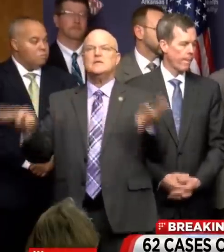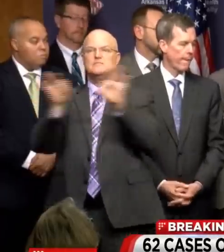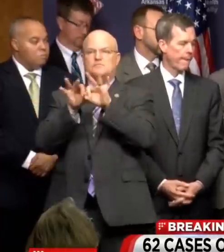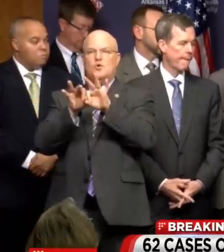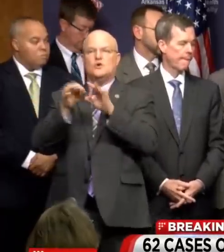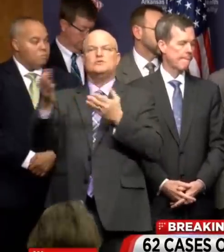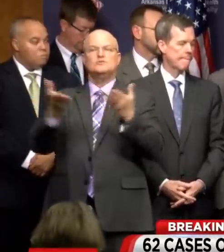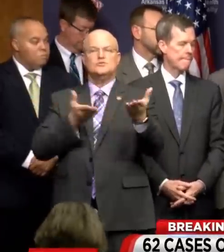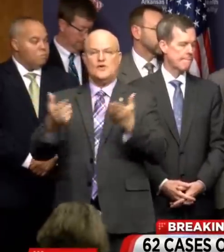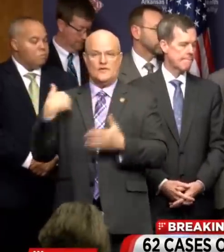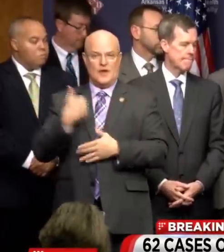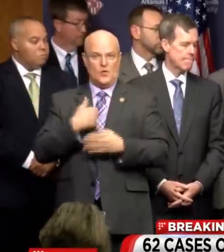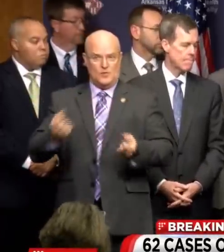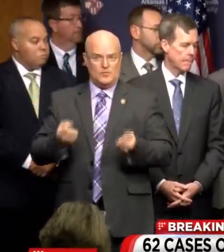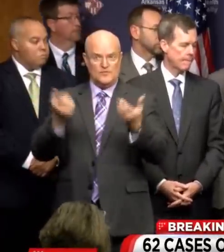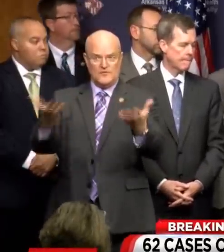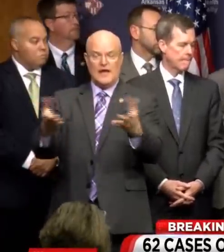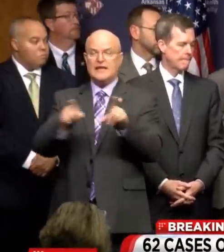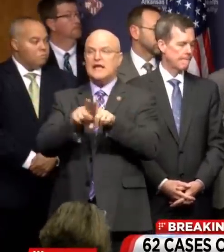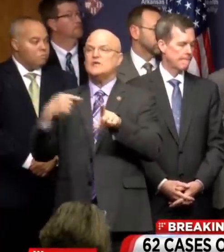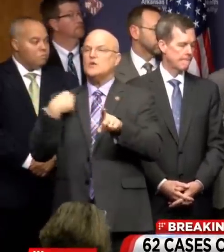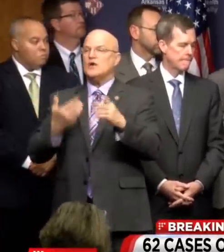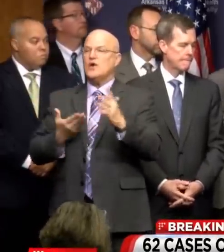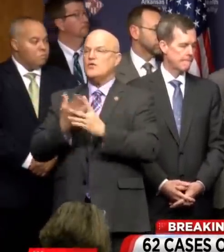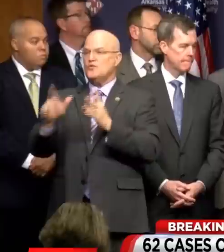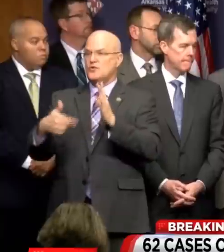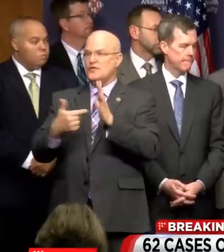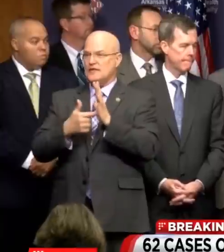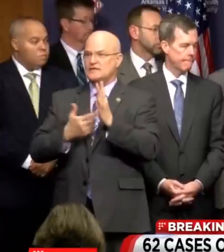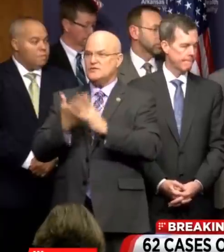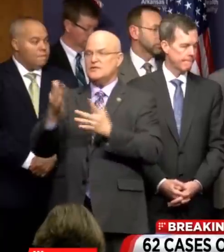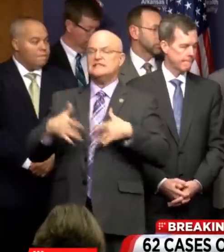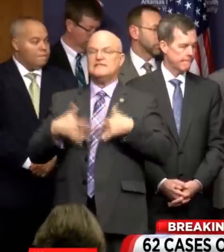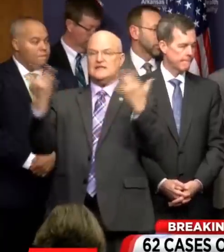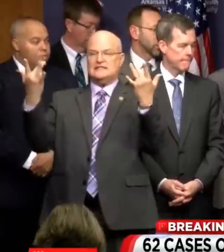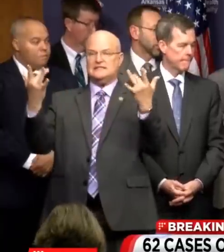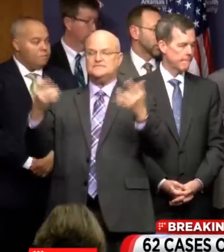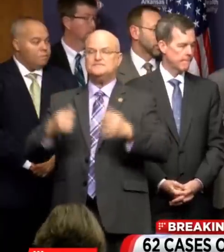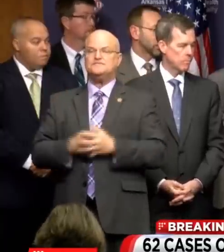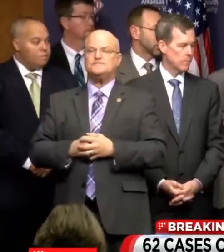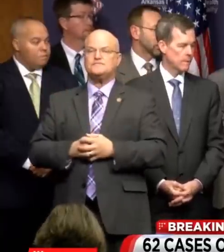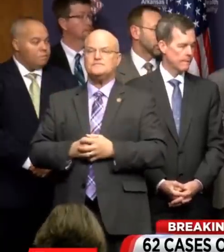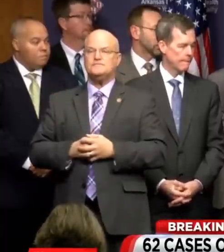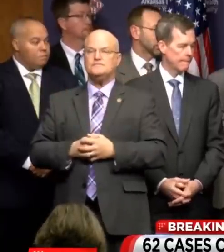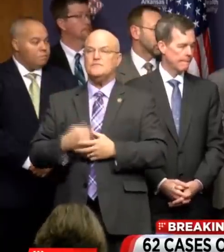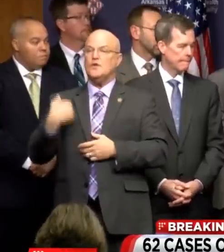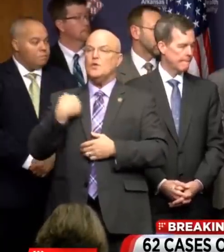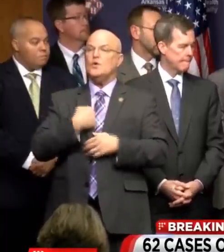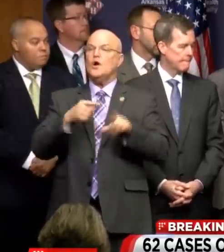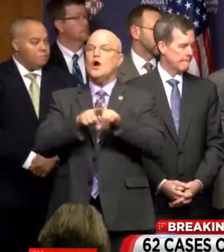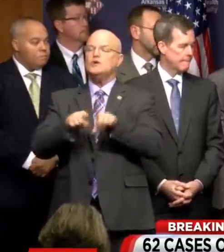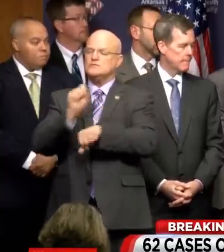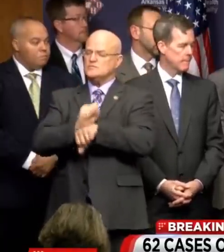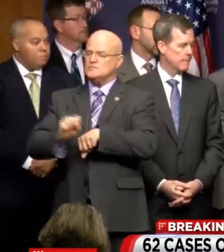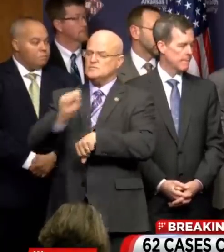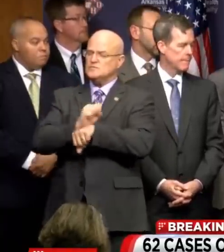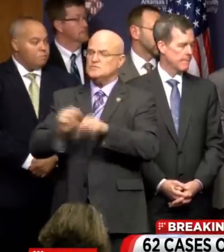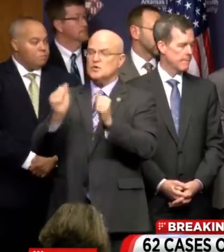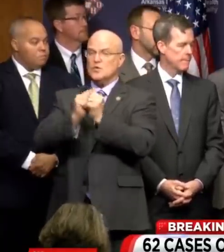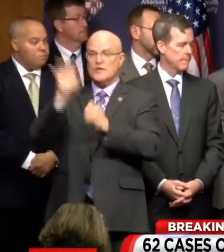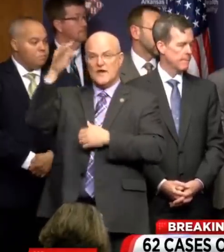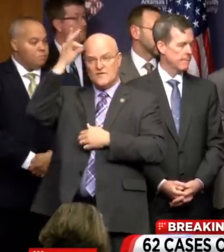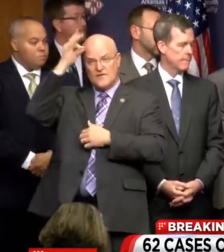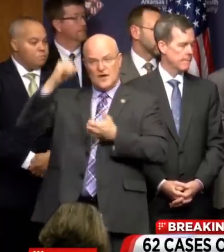important service that we are providing as we go through this event. We are also working very diligently with our